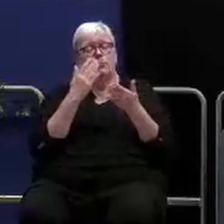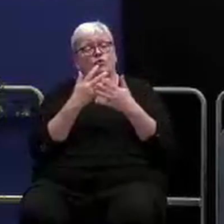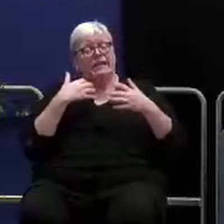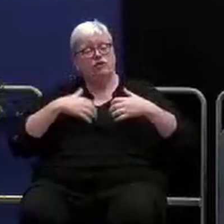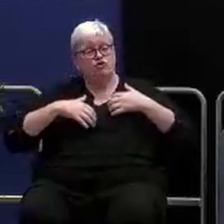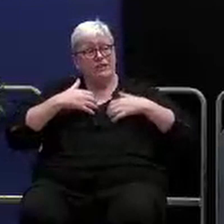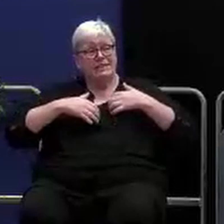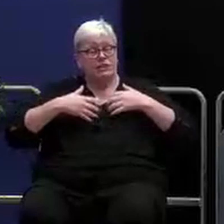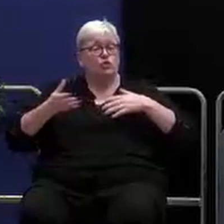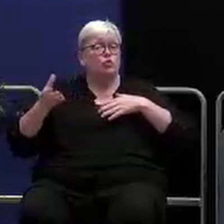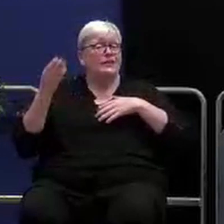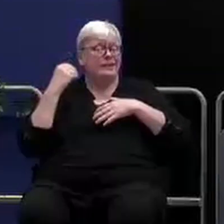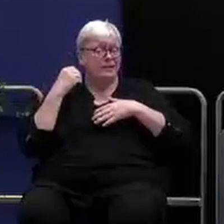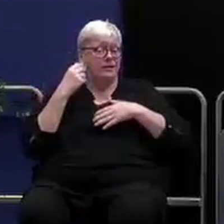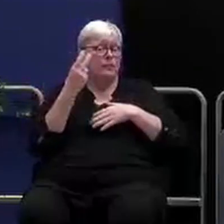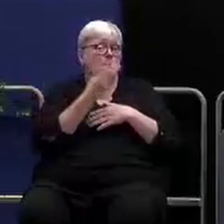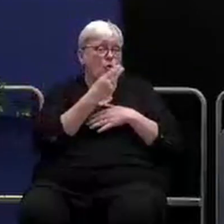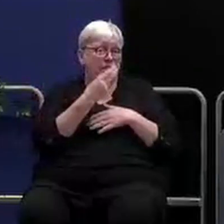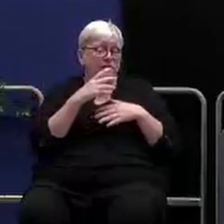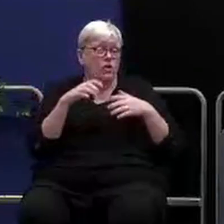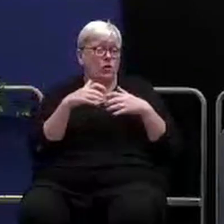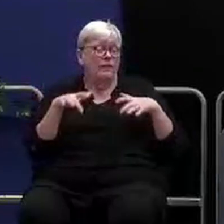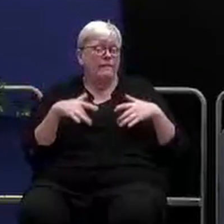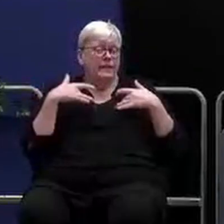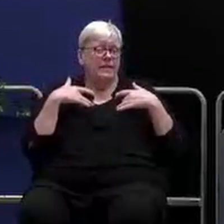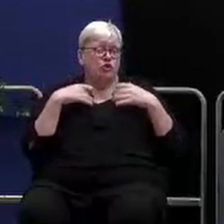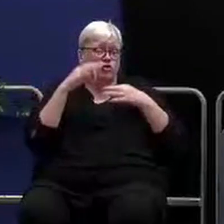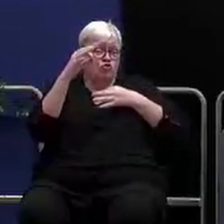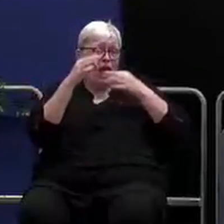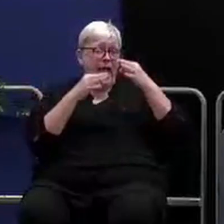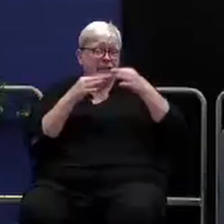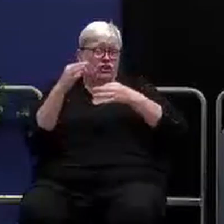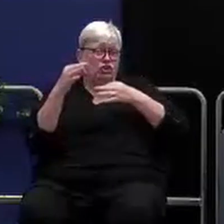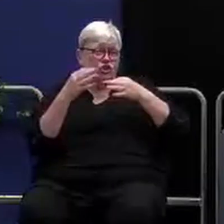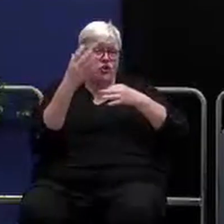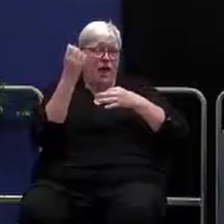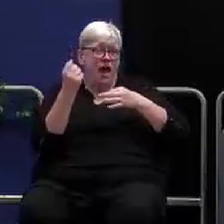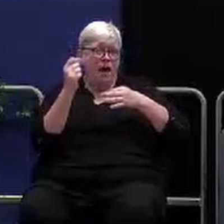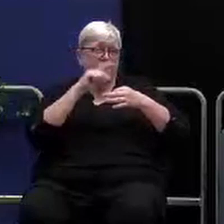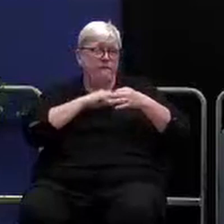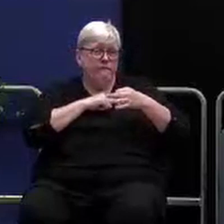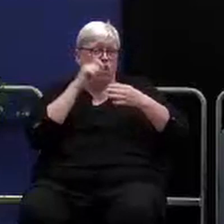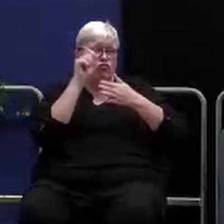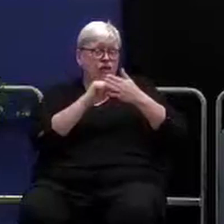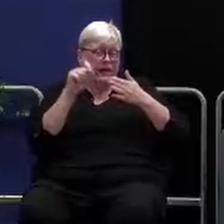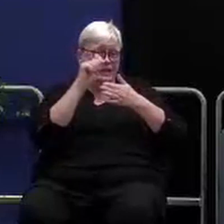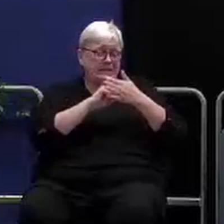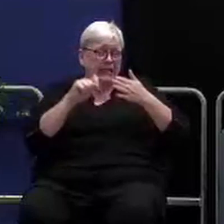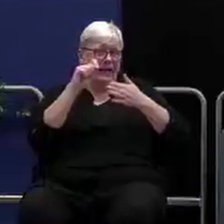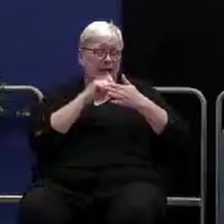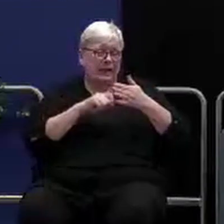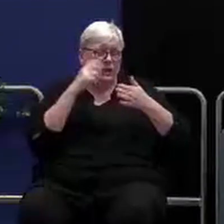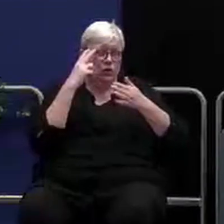hear what both of you feel are the sort of strategies you have for writing. What does a typical writing day